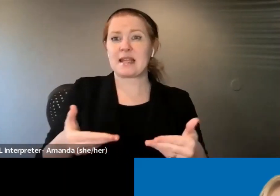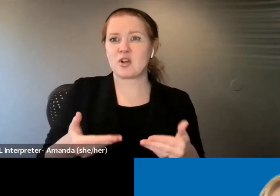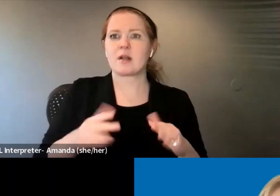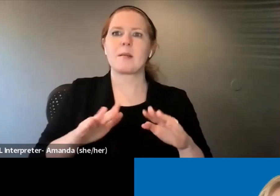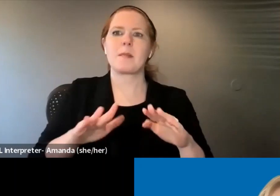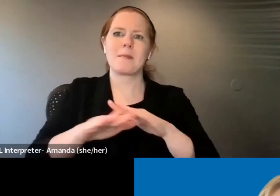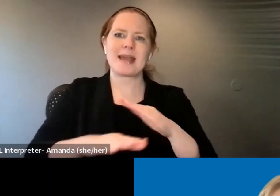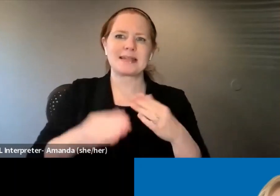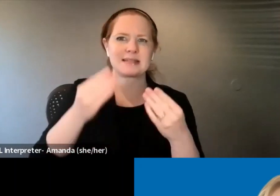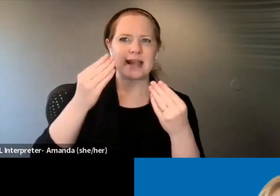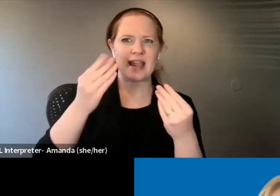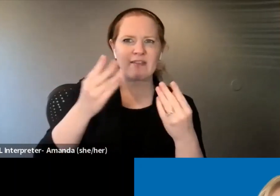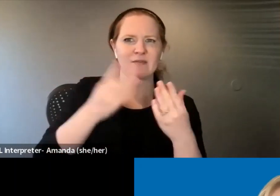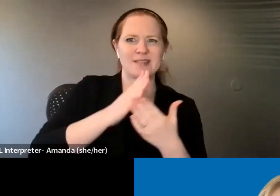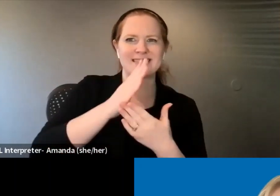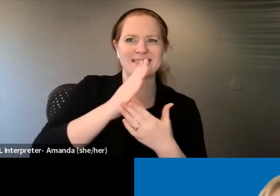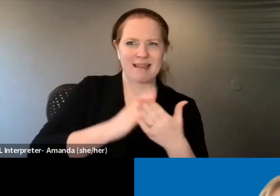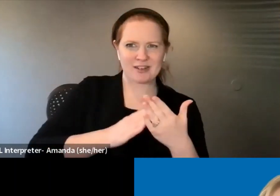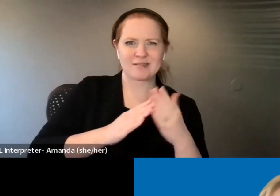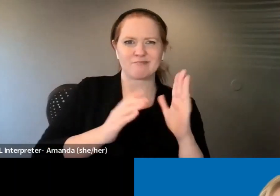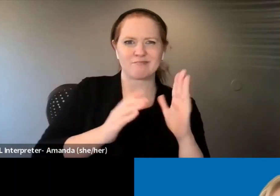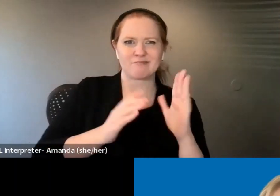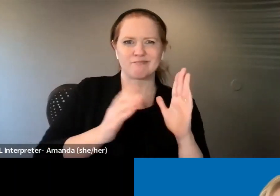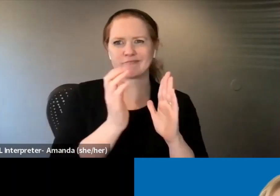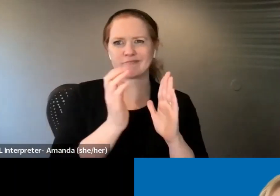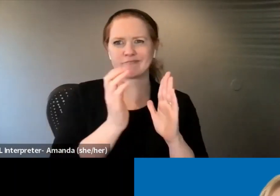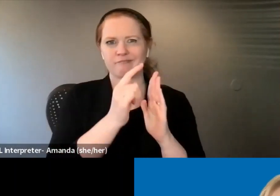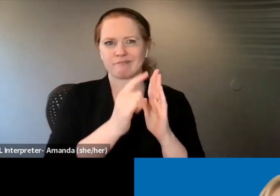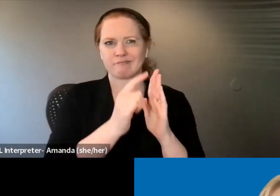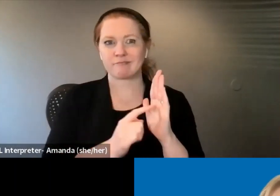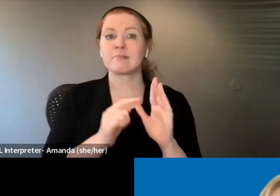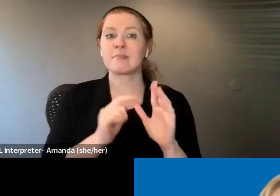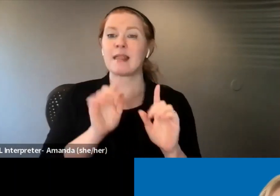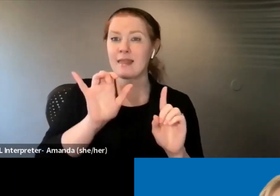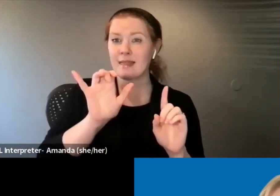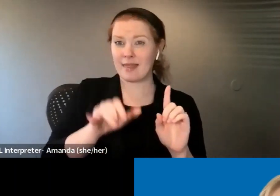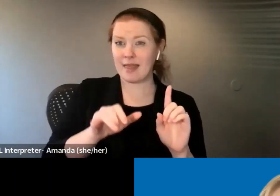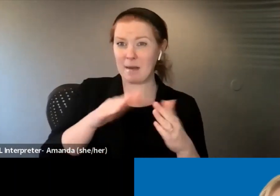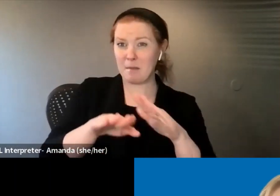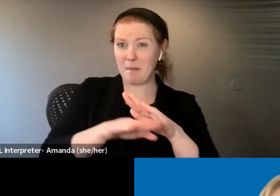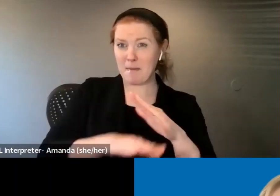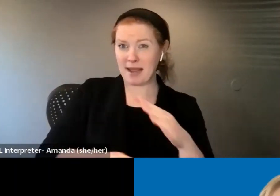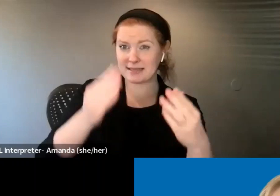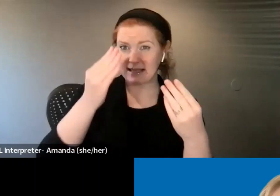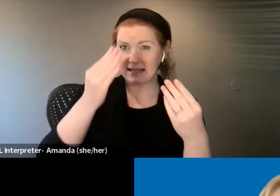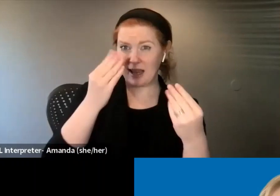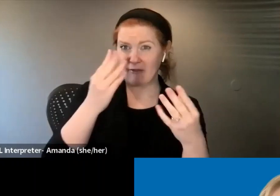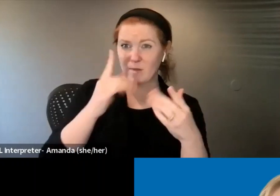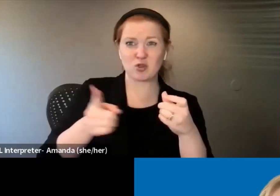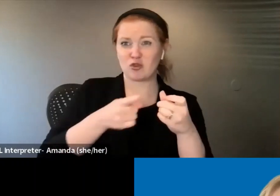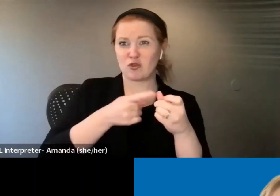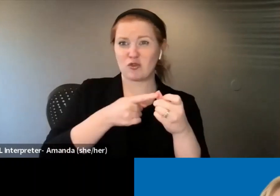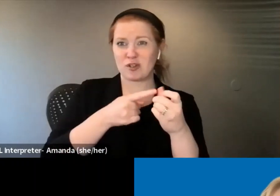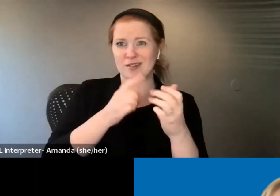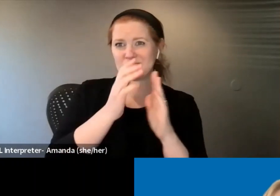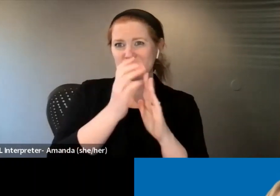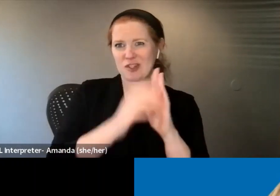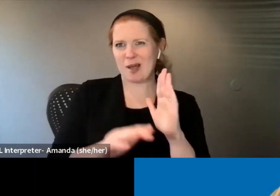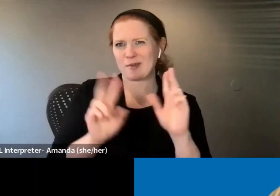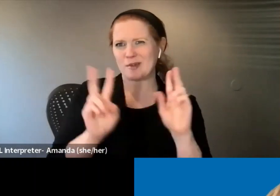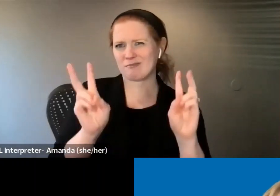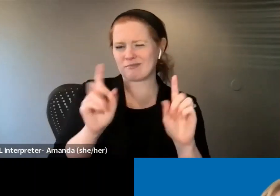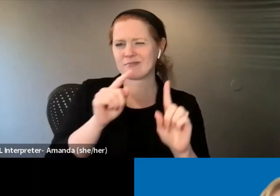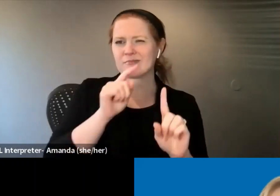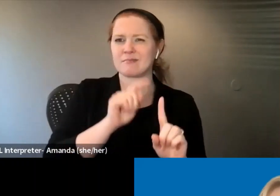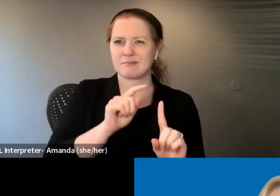information section that, and in that basic information section, in that first chapter, if you will, that's